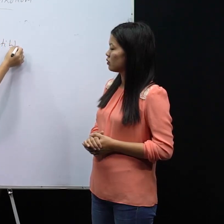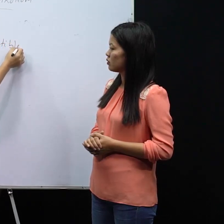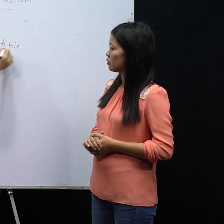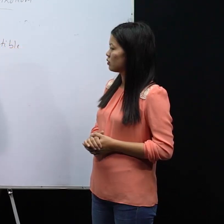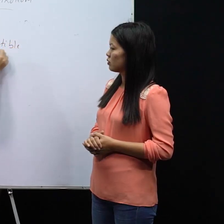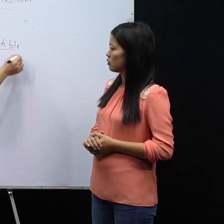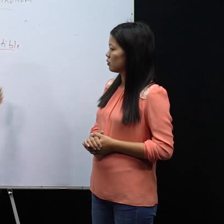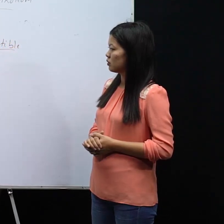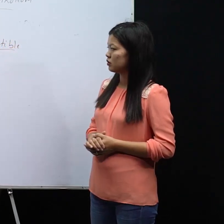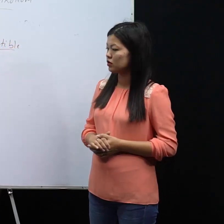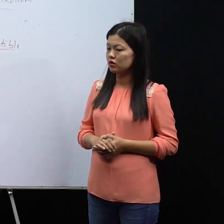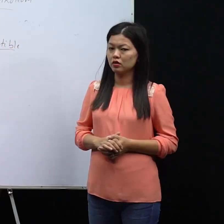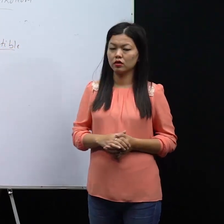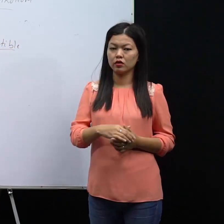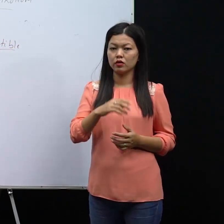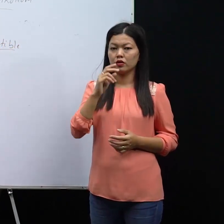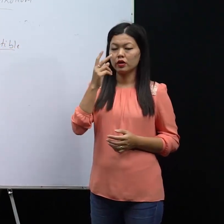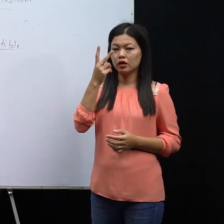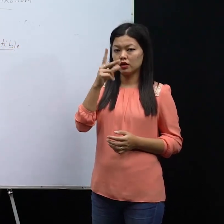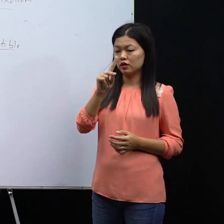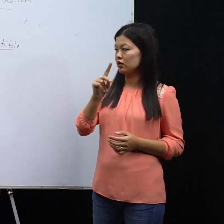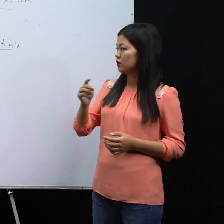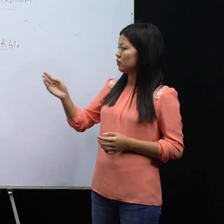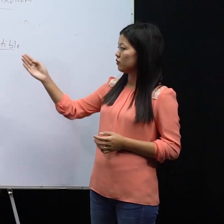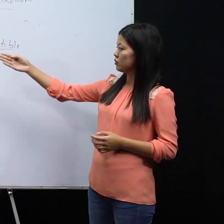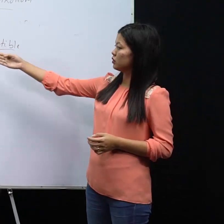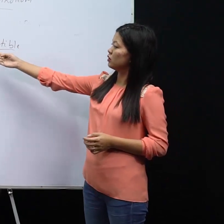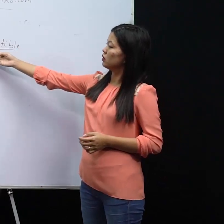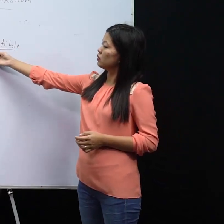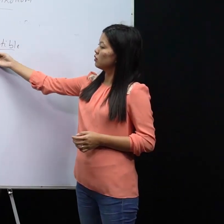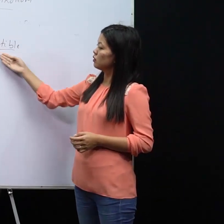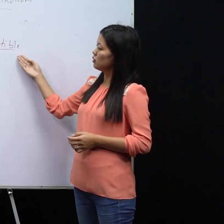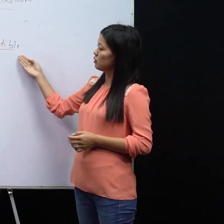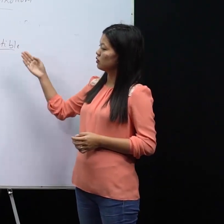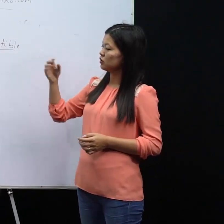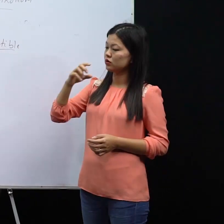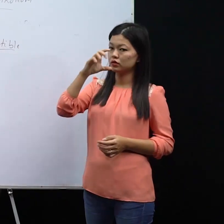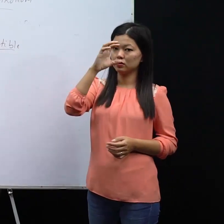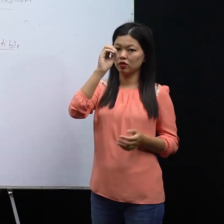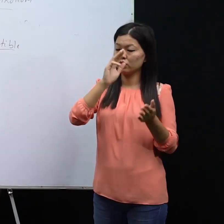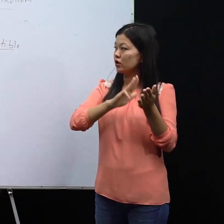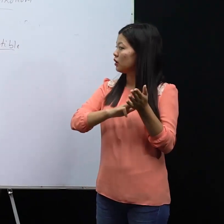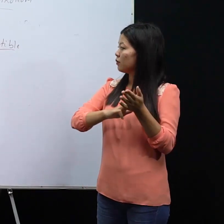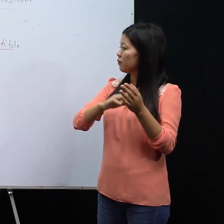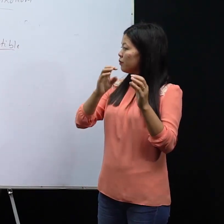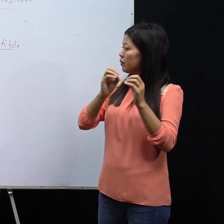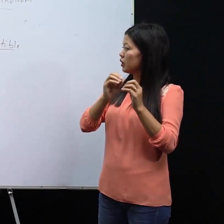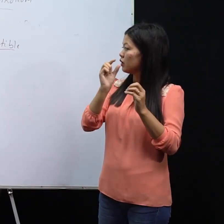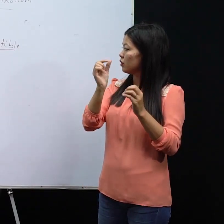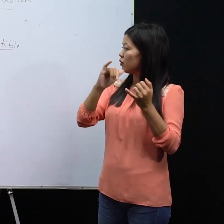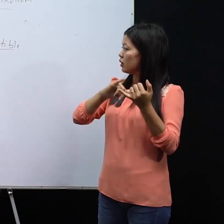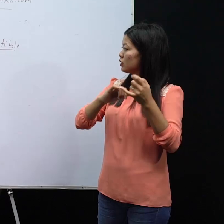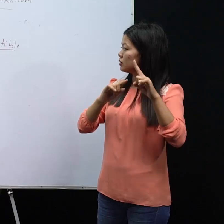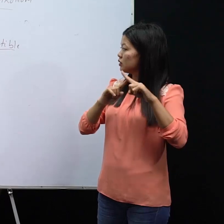can be burned. Okay, combustible means which can be burned. So the combustible particles, okay, which can